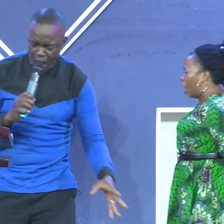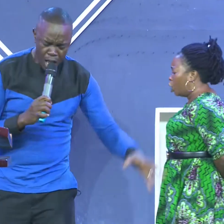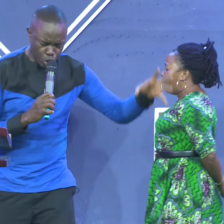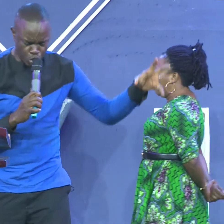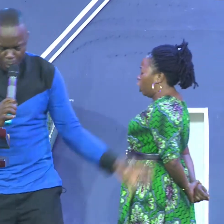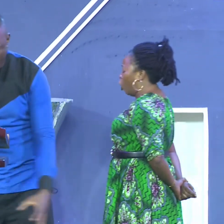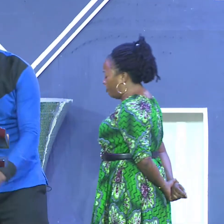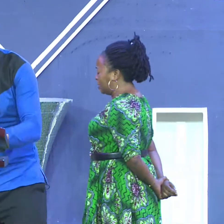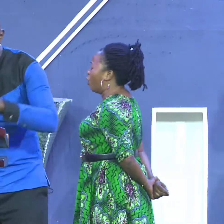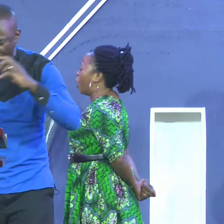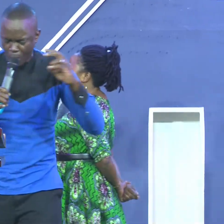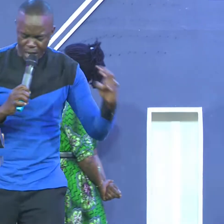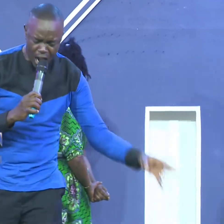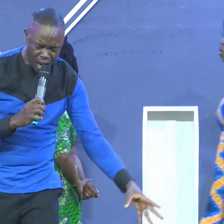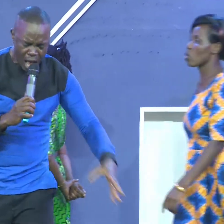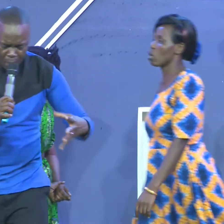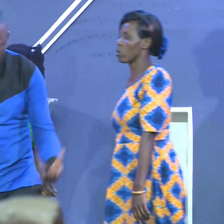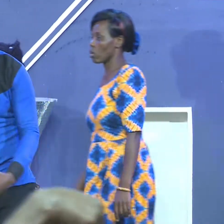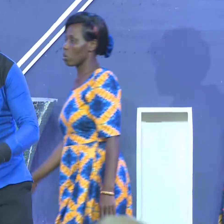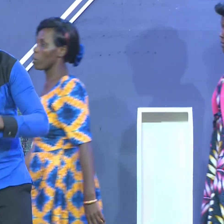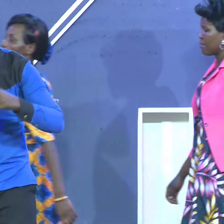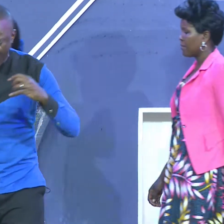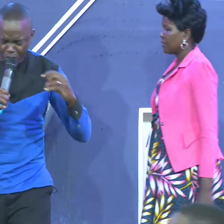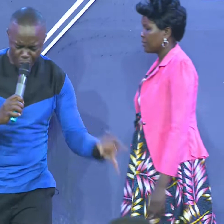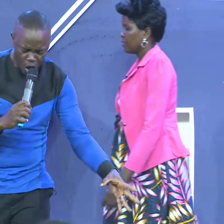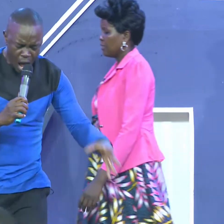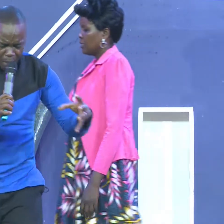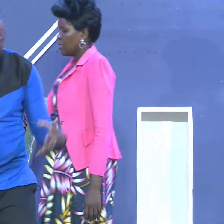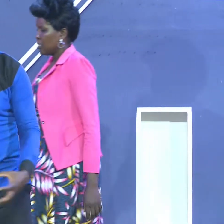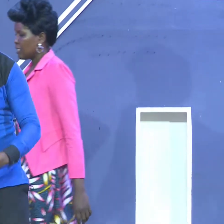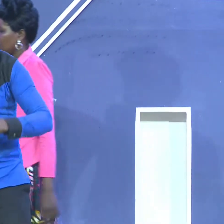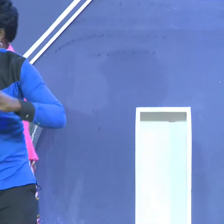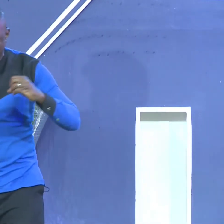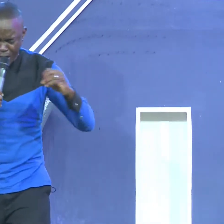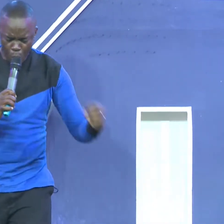tusomoka tusomoka okuva mu makomera amakomera g'obwavu